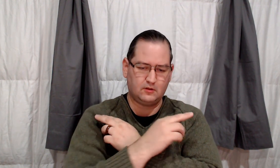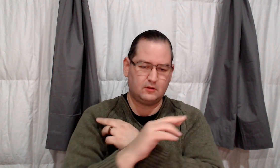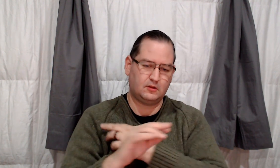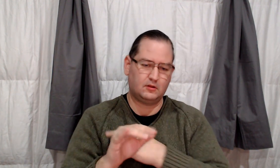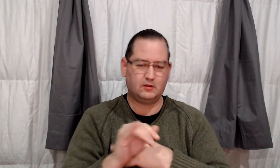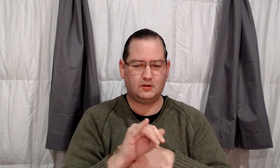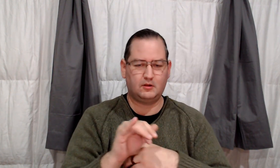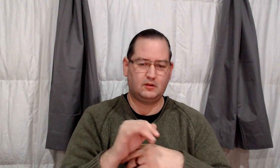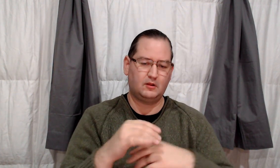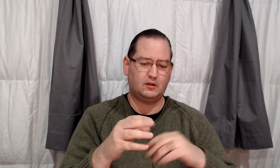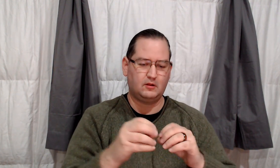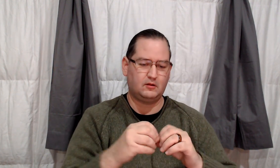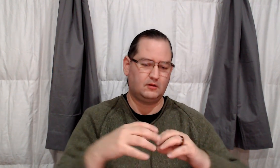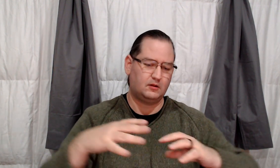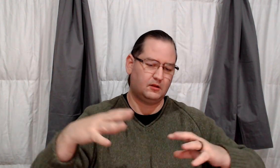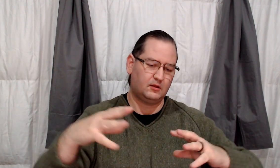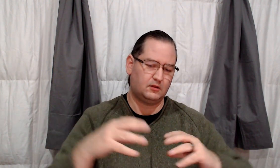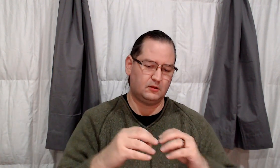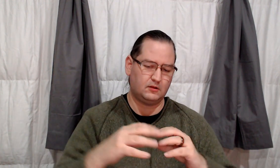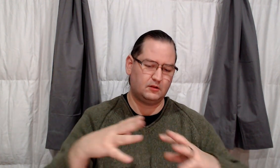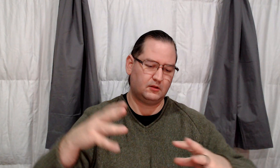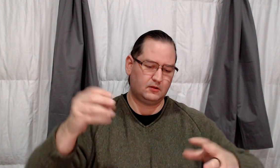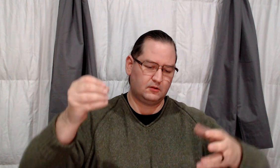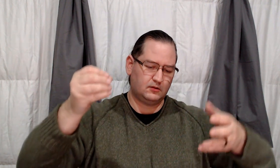bed. Loose and relaxed.